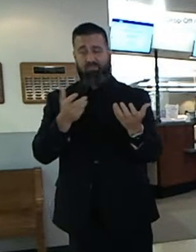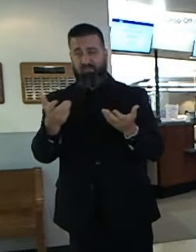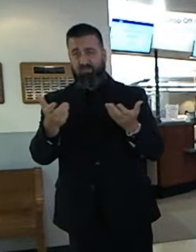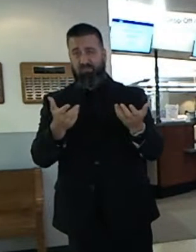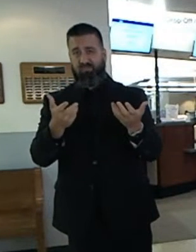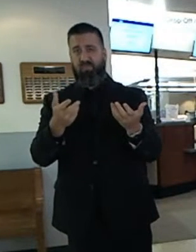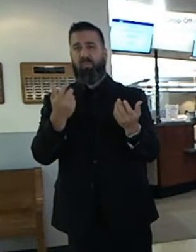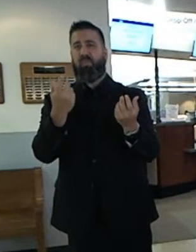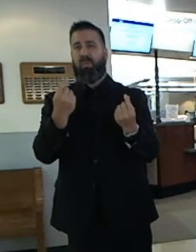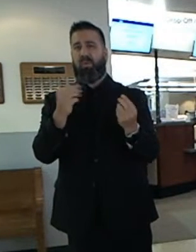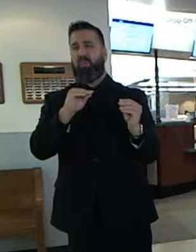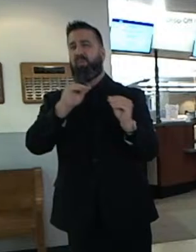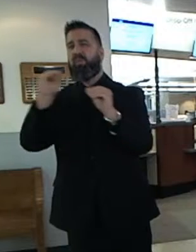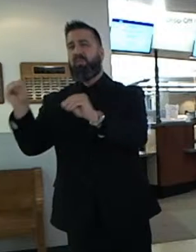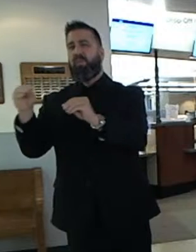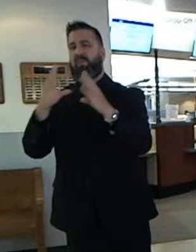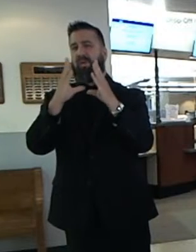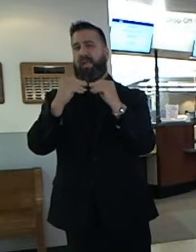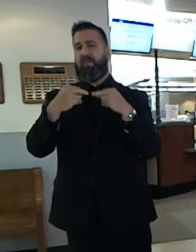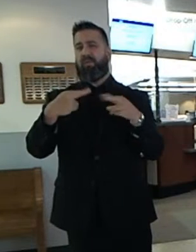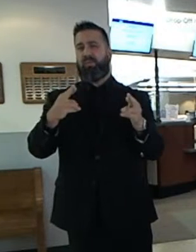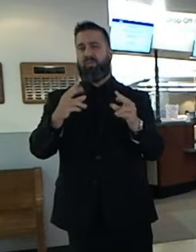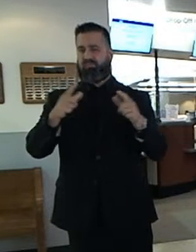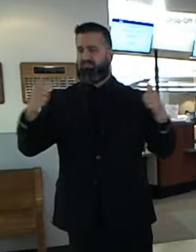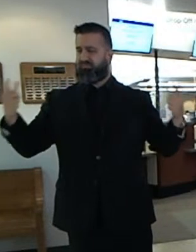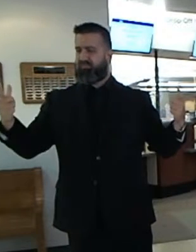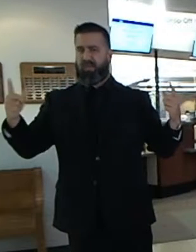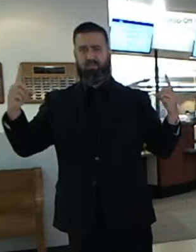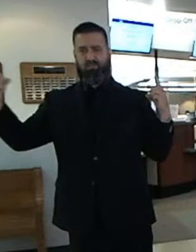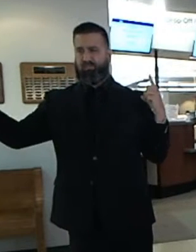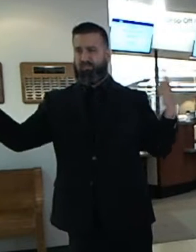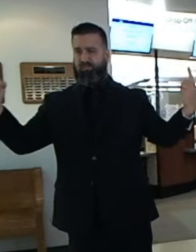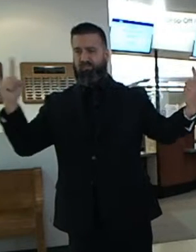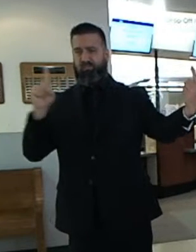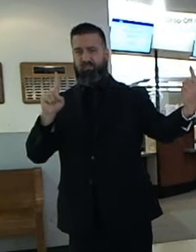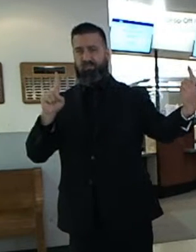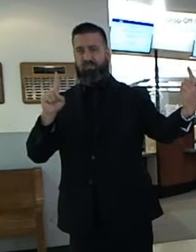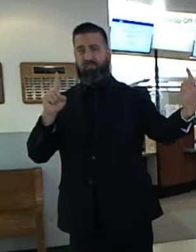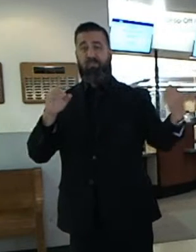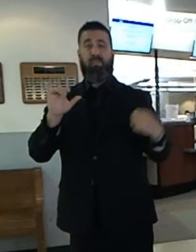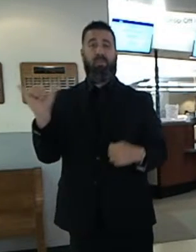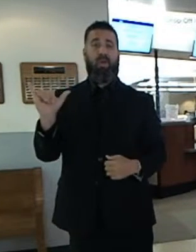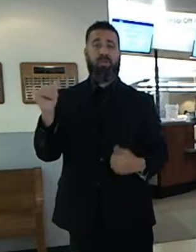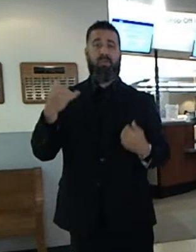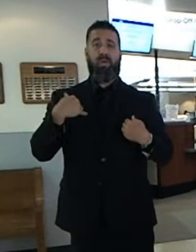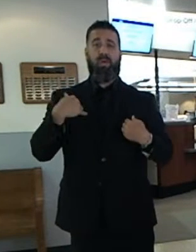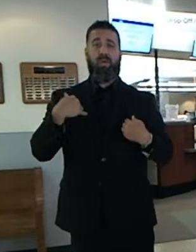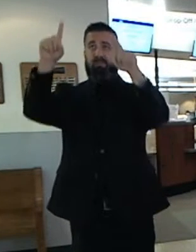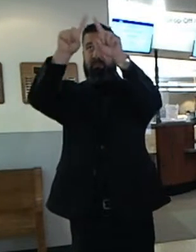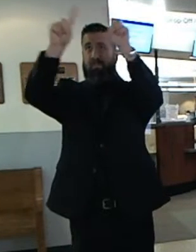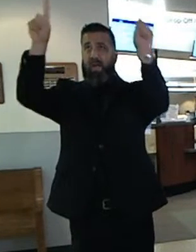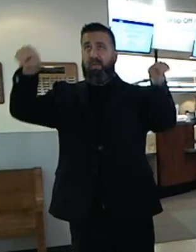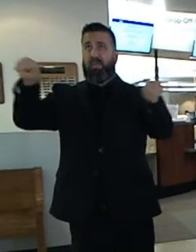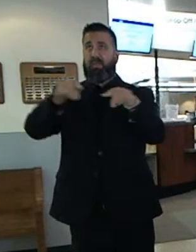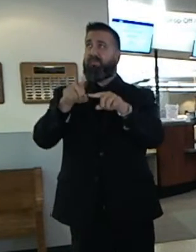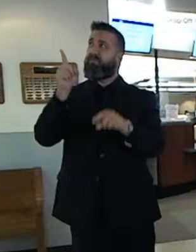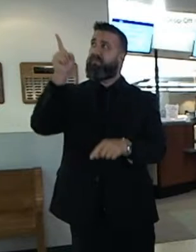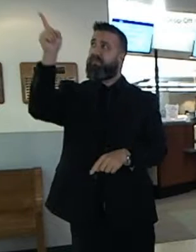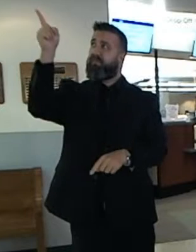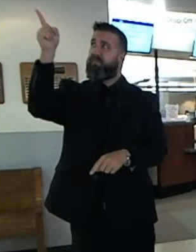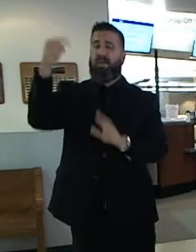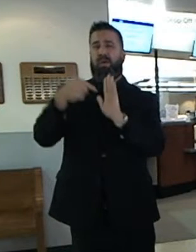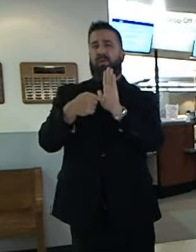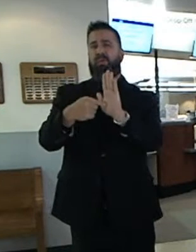maintain safety in our communications. Monitors have been placed throughout the lobby to let you know what your wait time is, and we